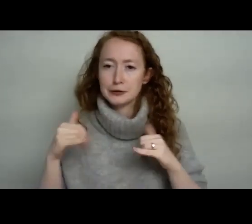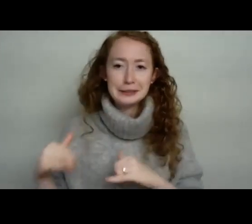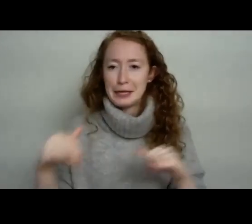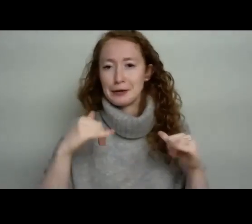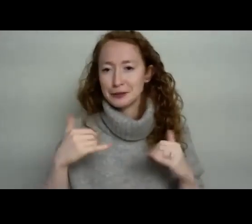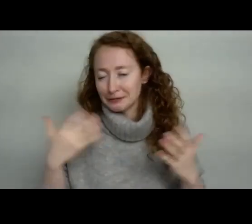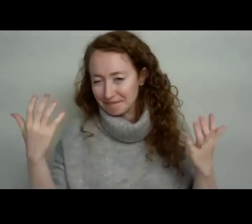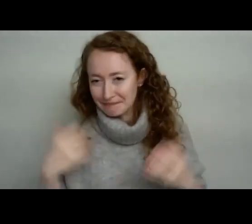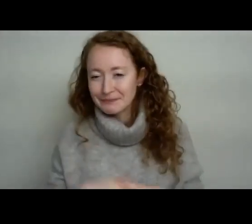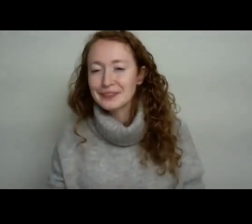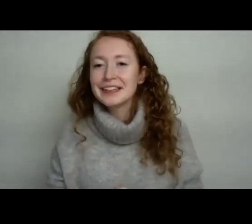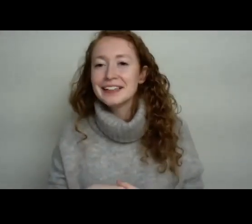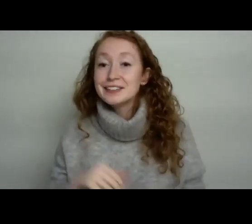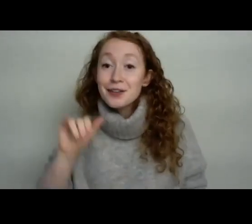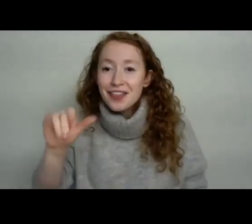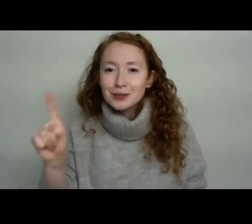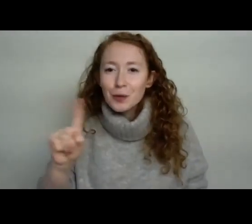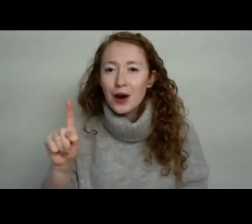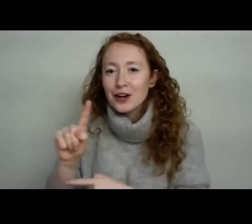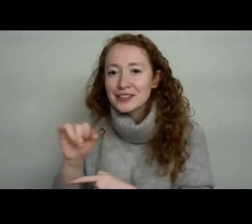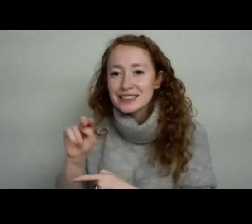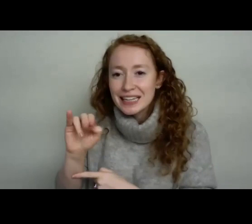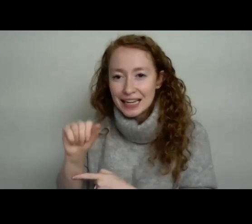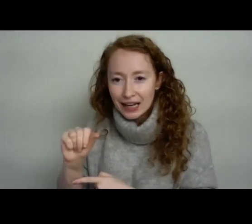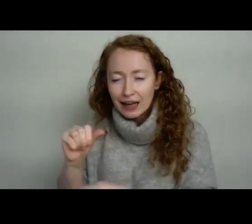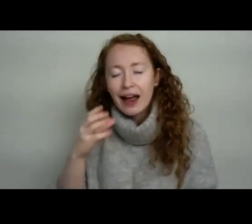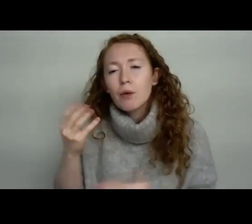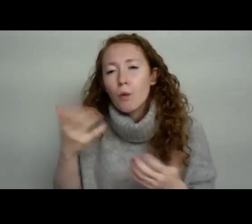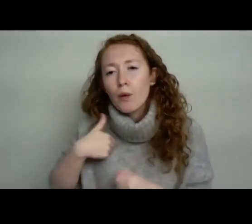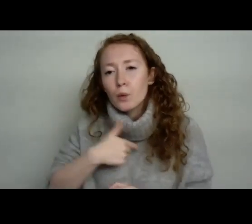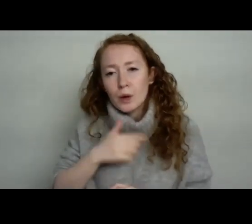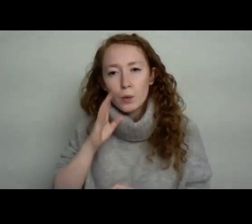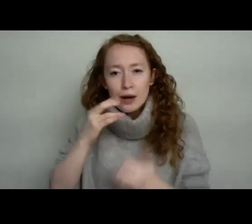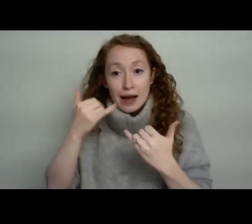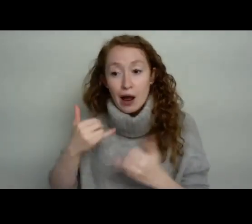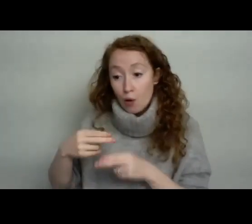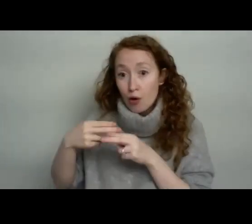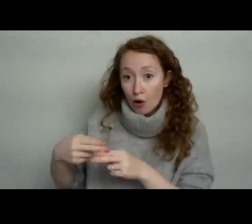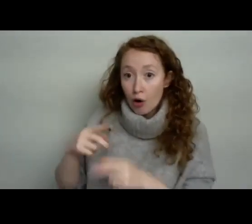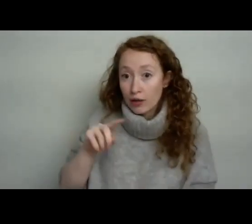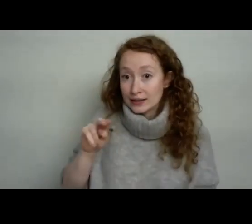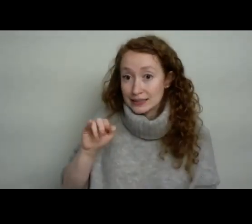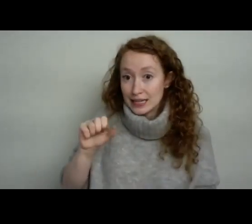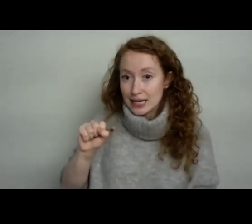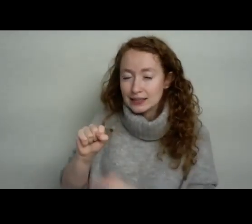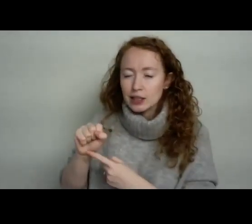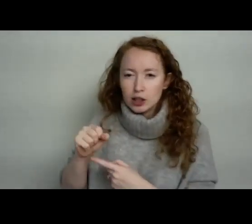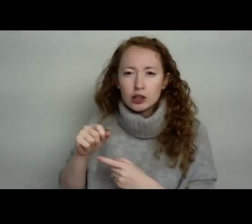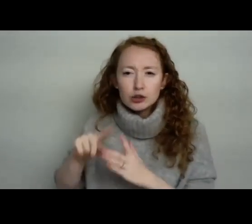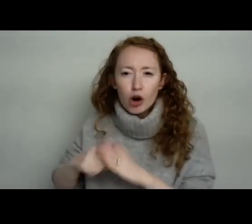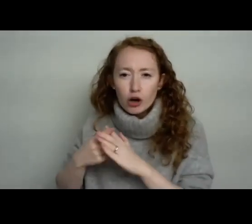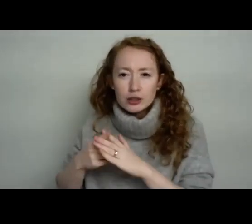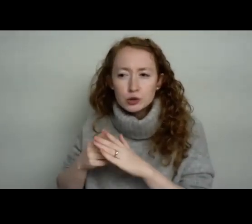And so from that's where zinnia and what we would now think of as zinnias really started to come